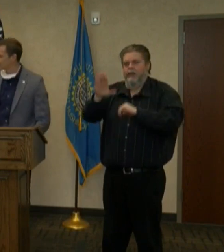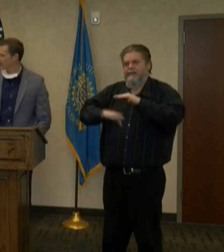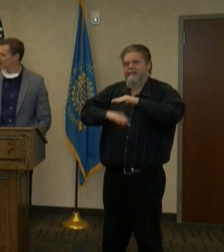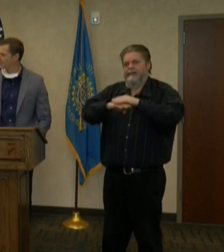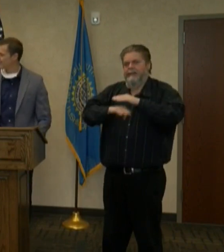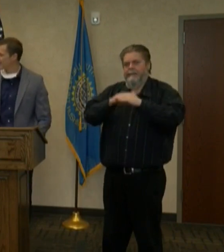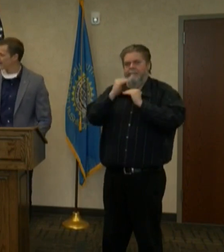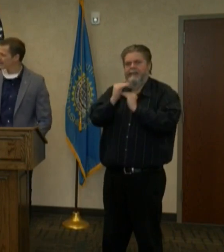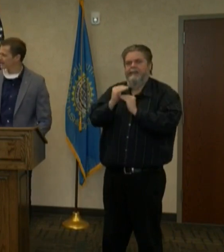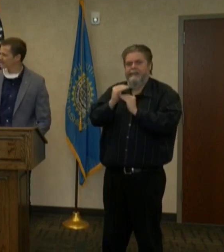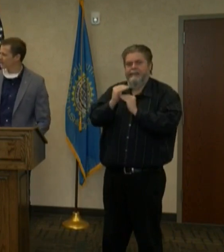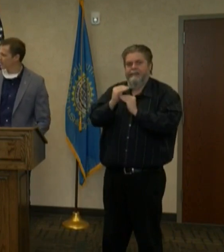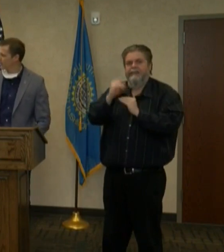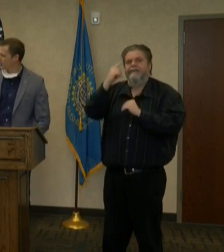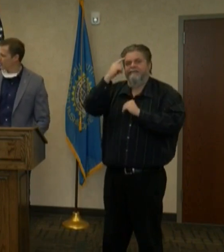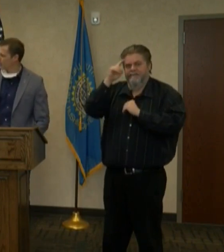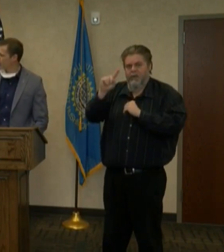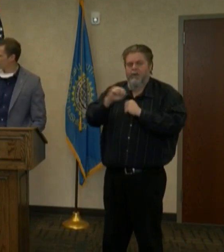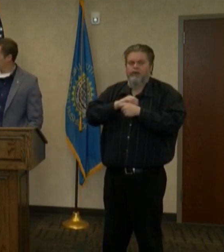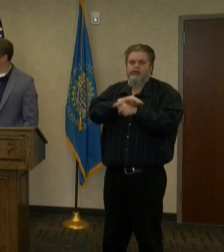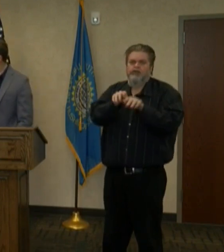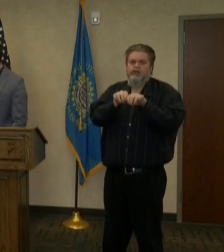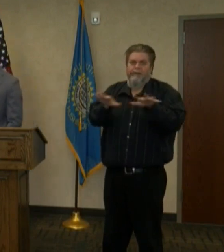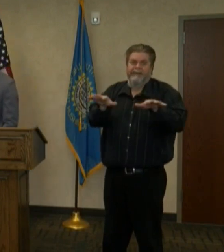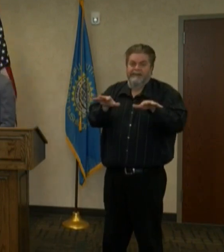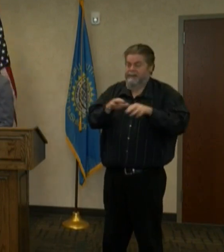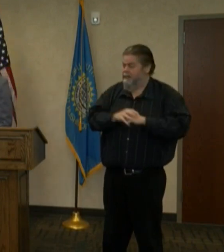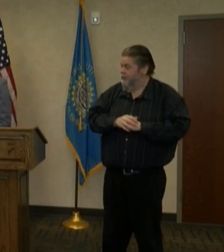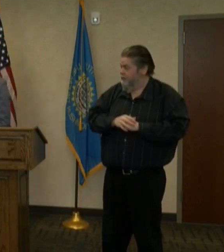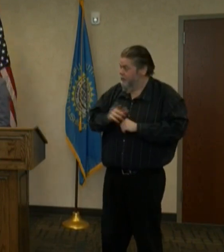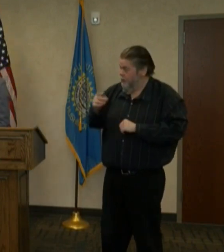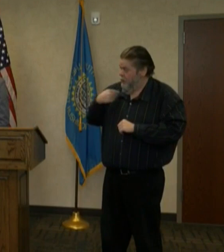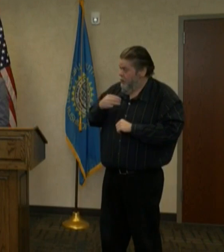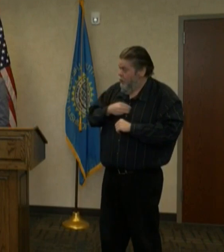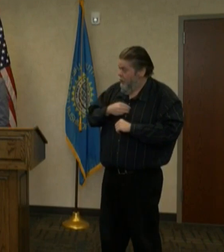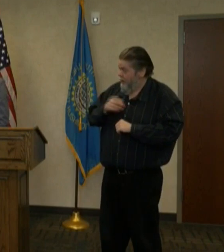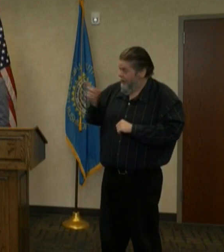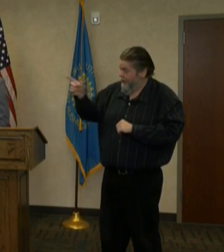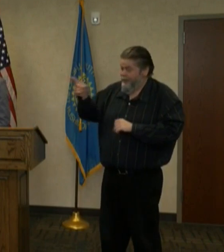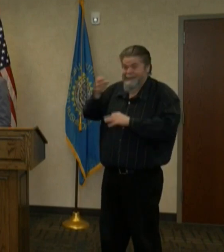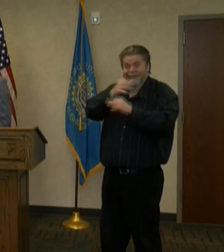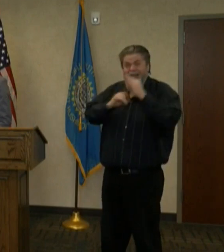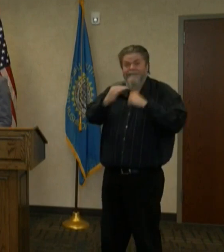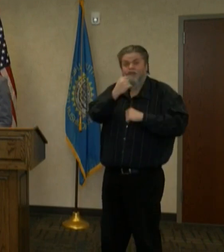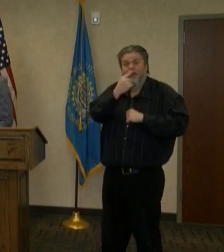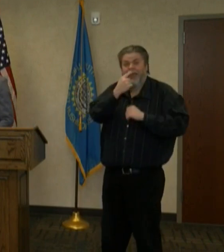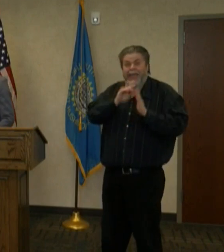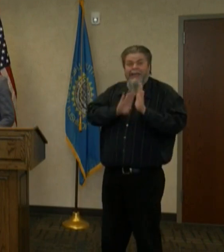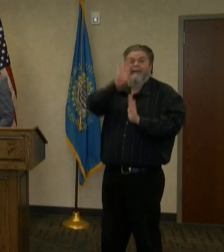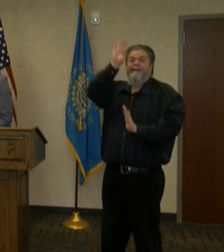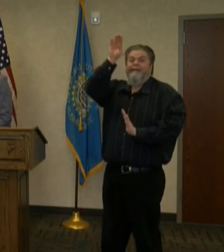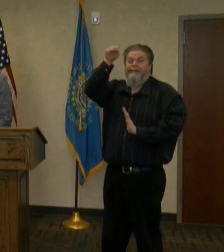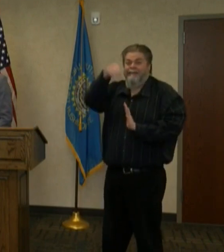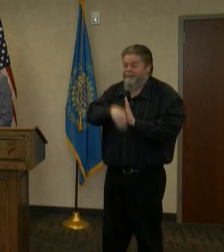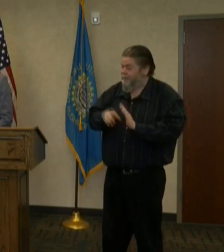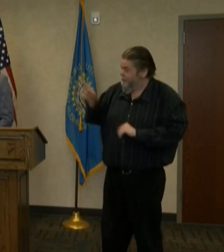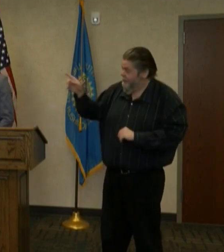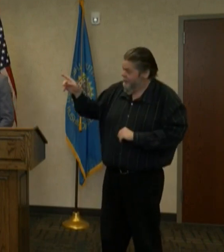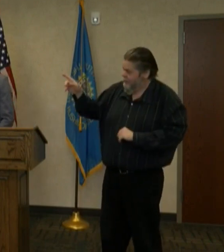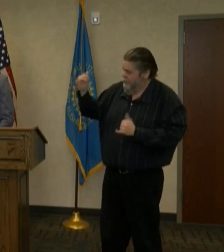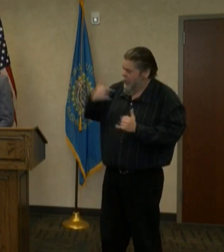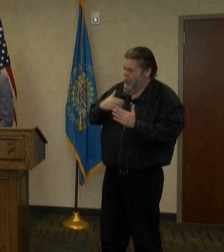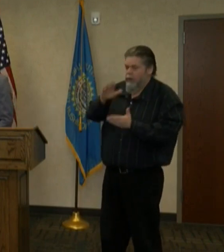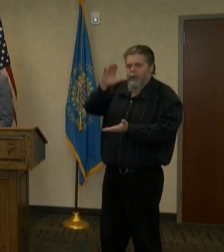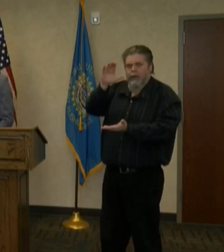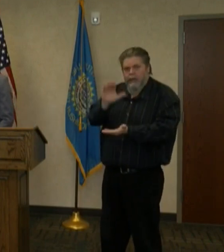cases. And so what we've done is we've bought ourselves obviously a lot of real estate to a point where we're